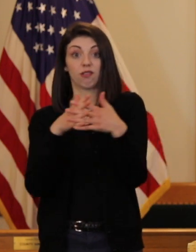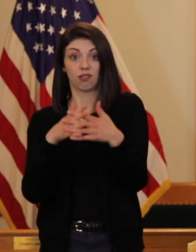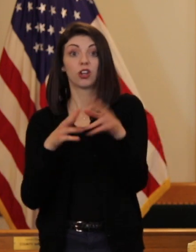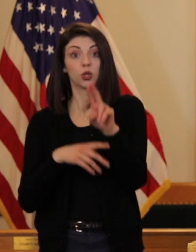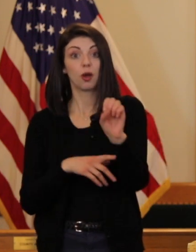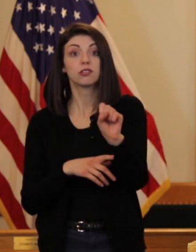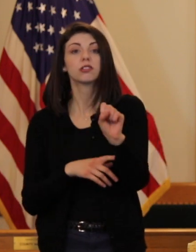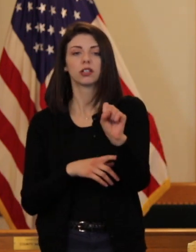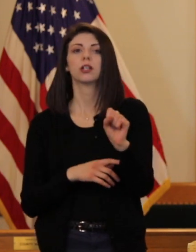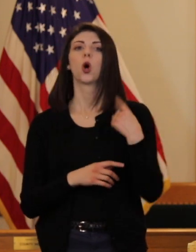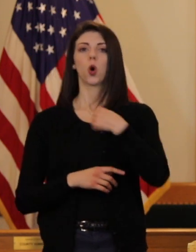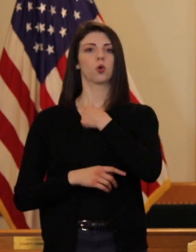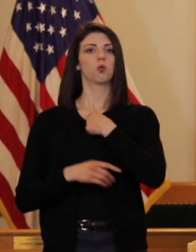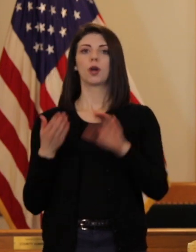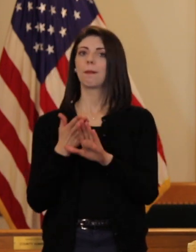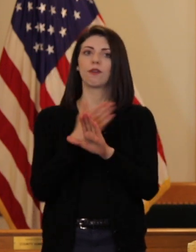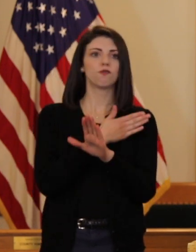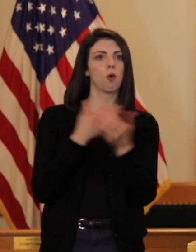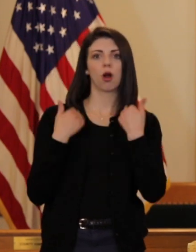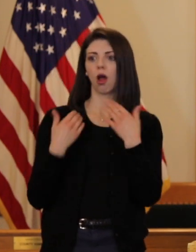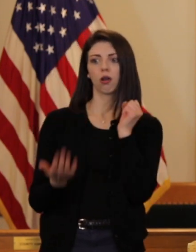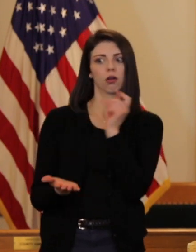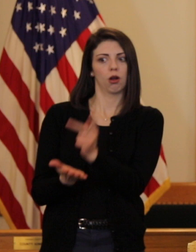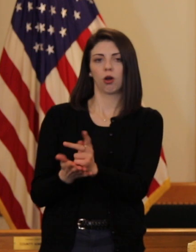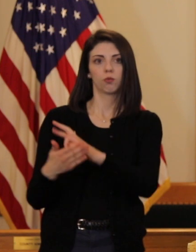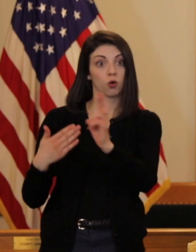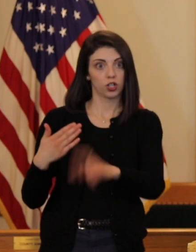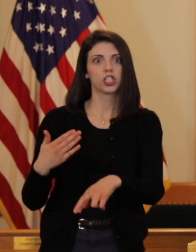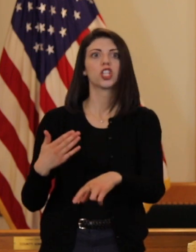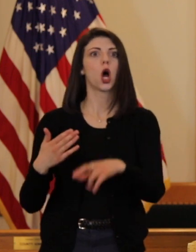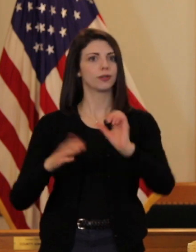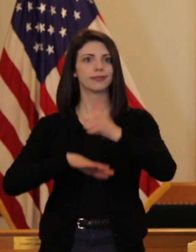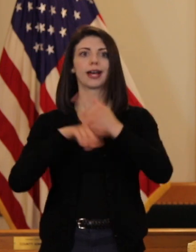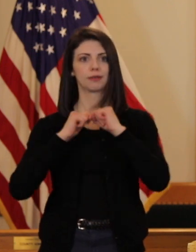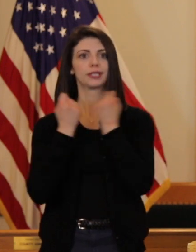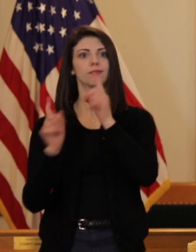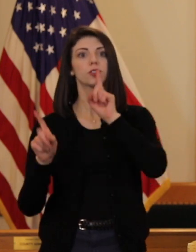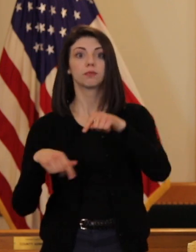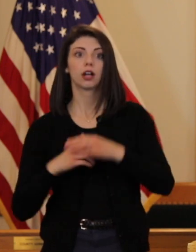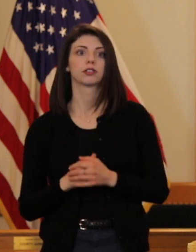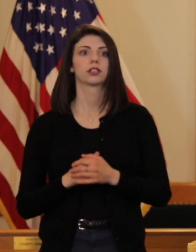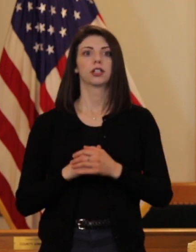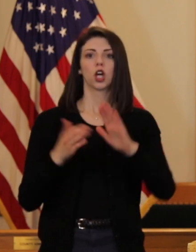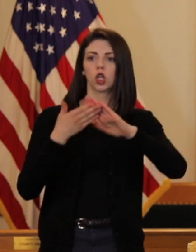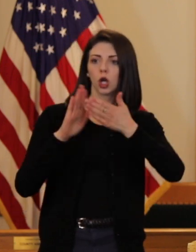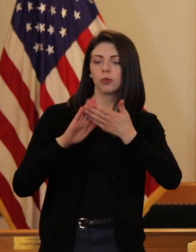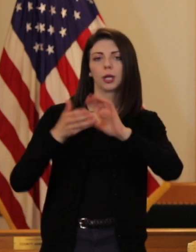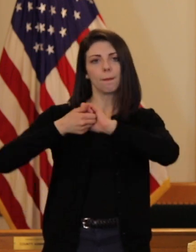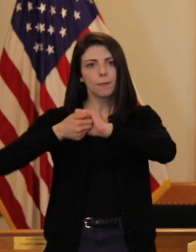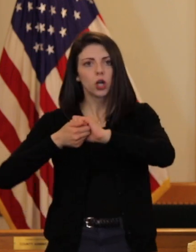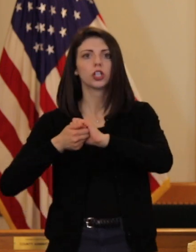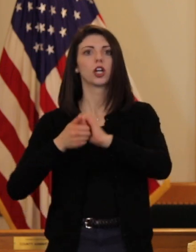step of forming a COVID-19 response team. County government departments, community partners started holding weekly